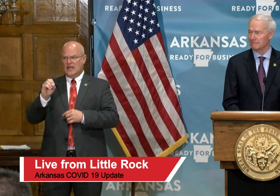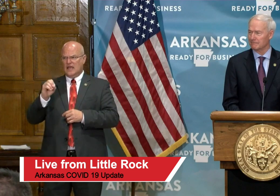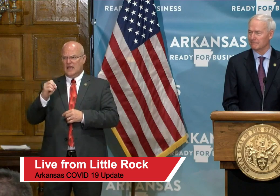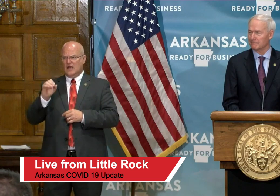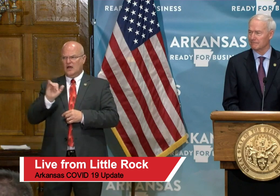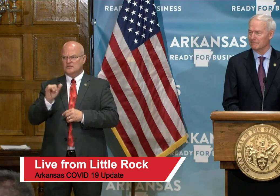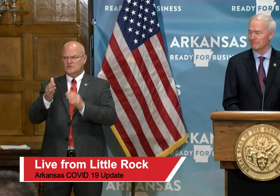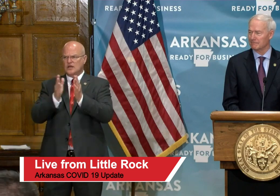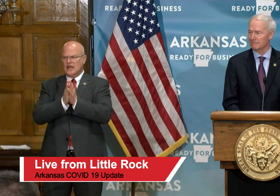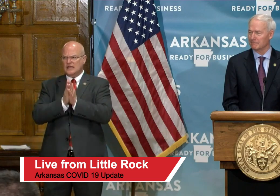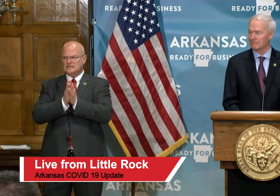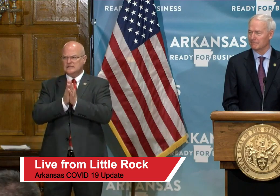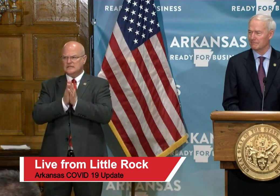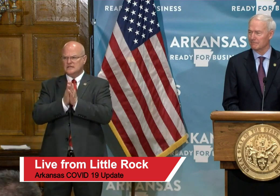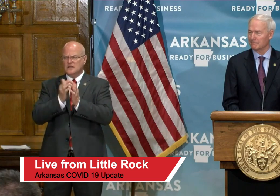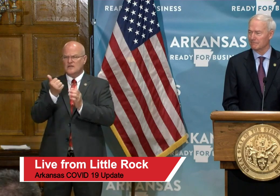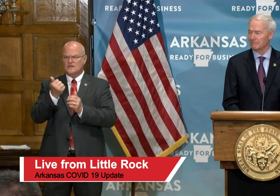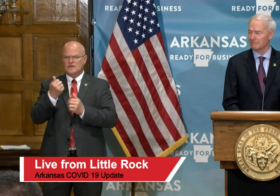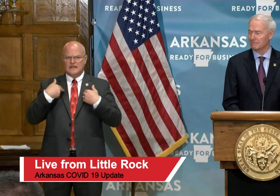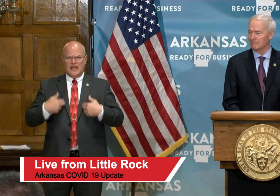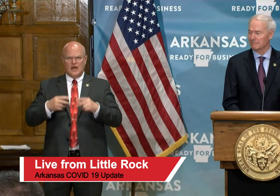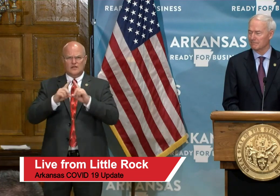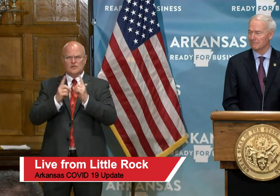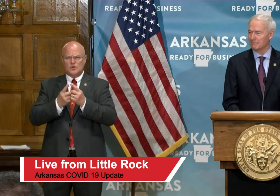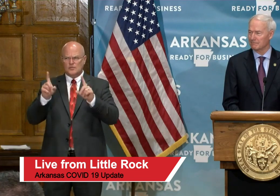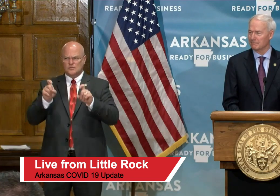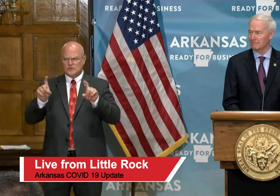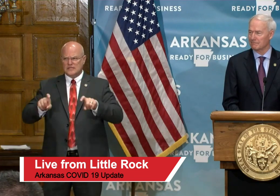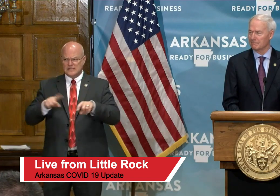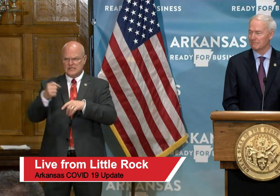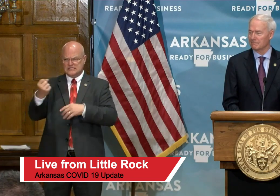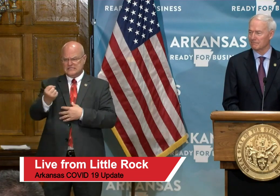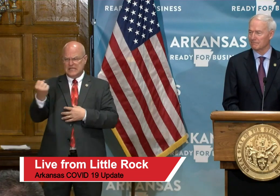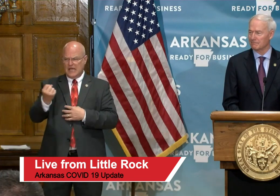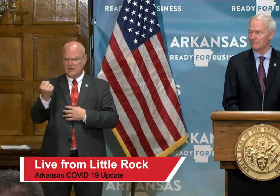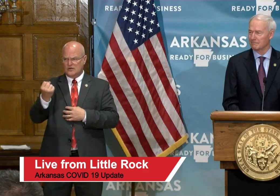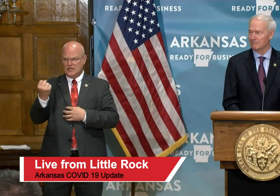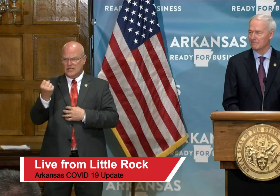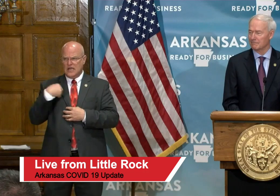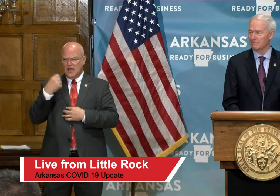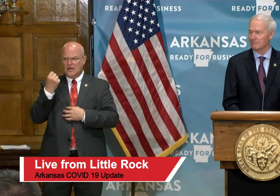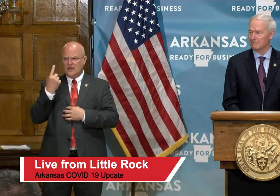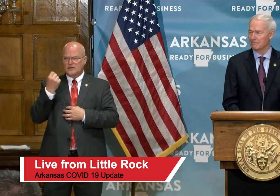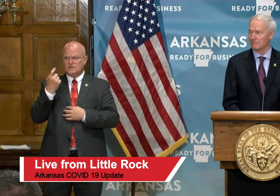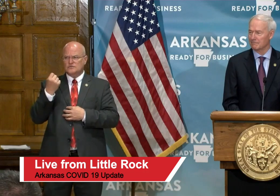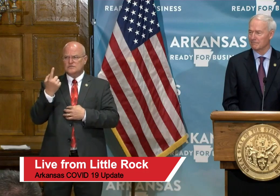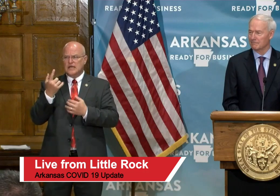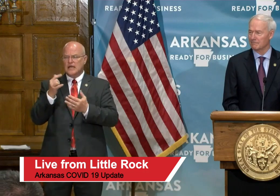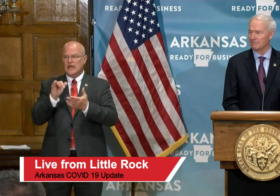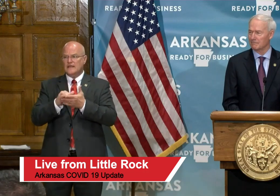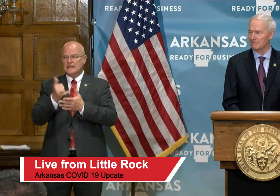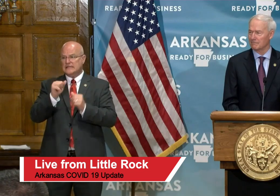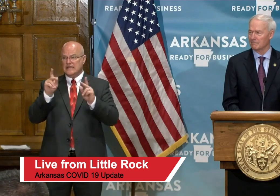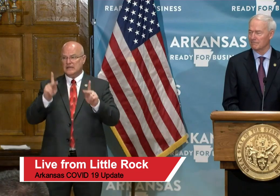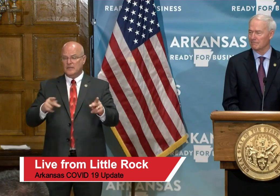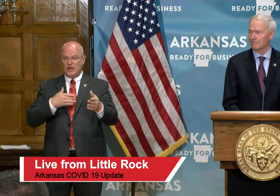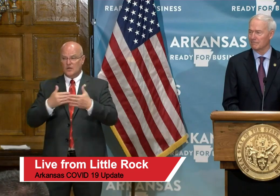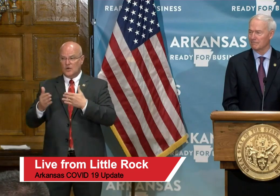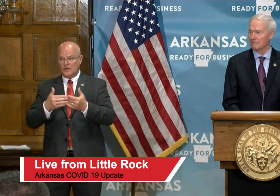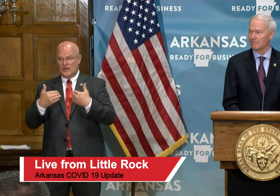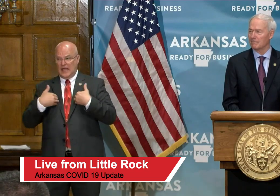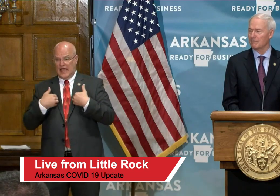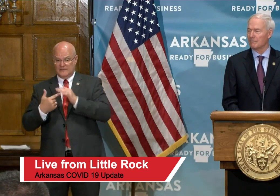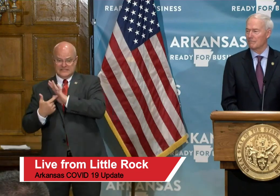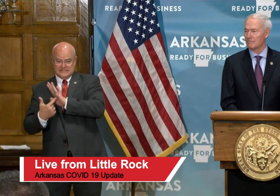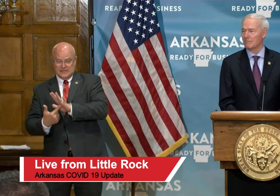wanted to ask, there's health department's going to be doing some testing there on Saturday. As I understand it, just anybody, whether they have